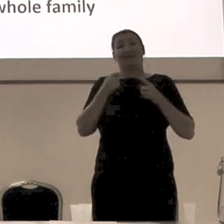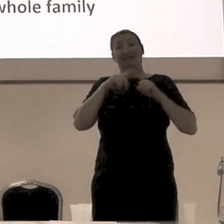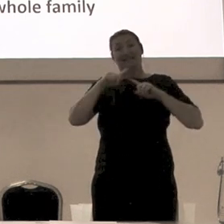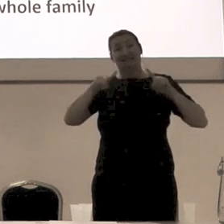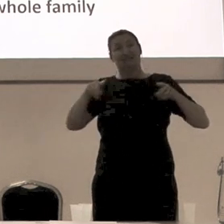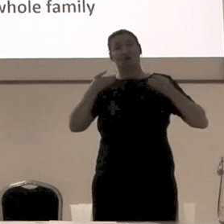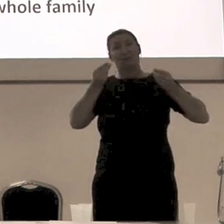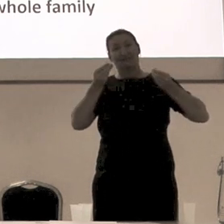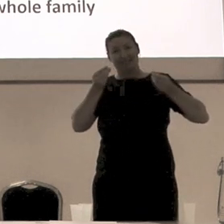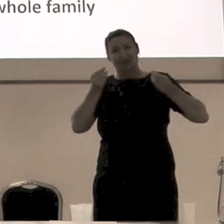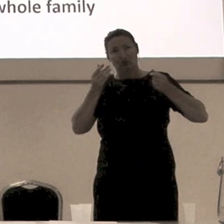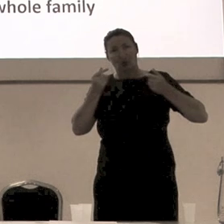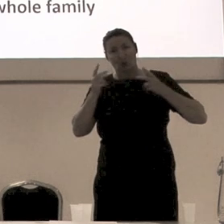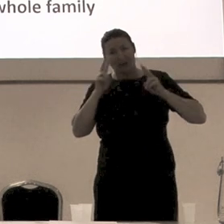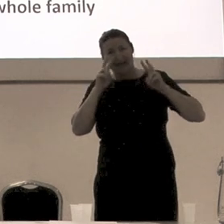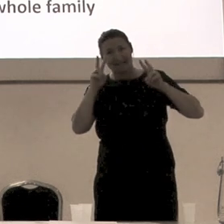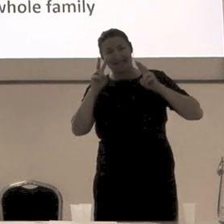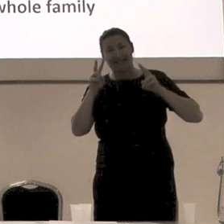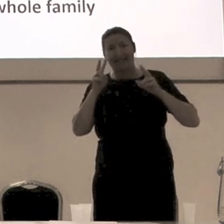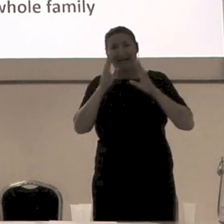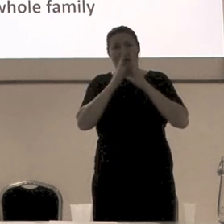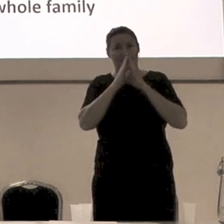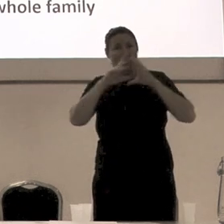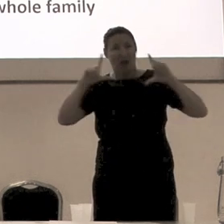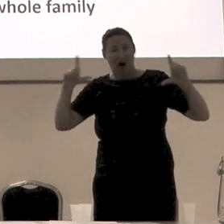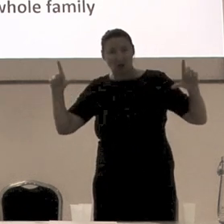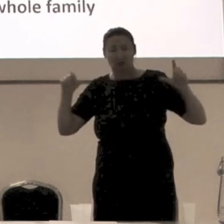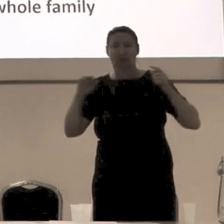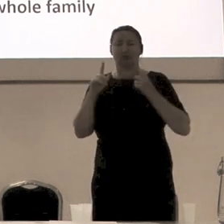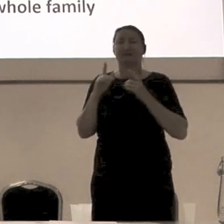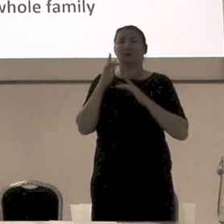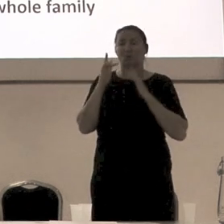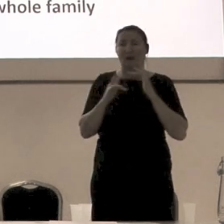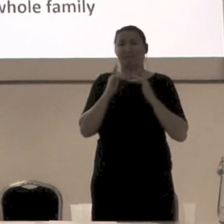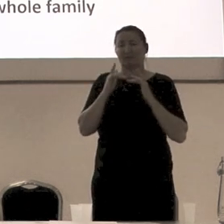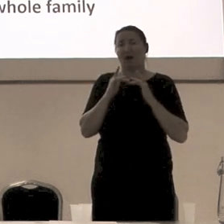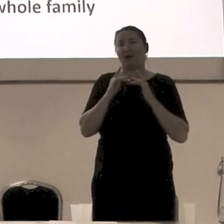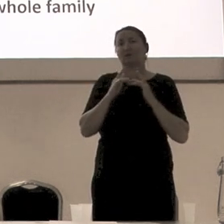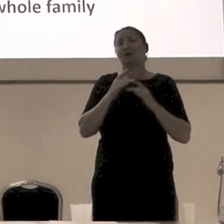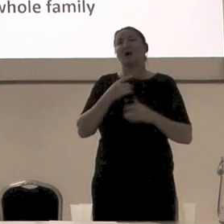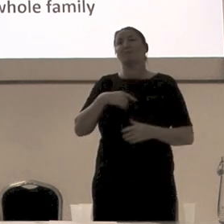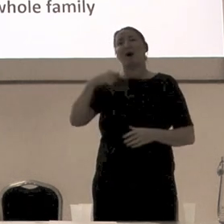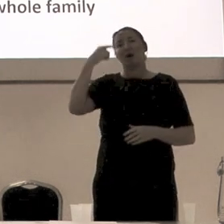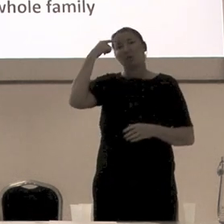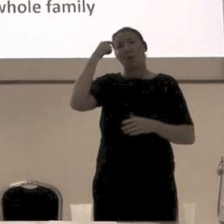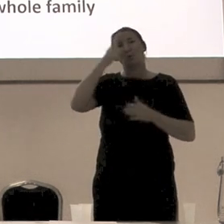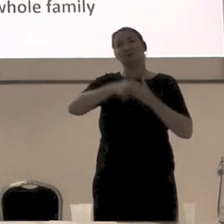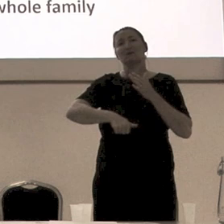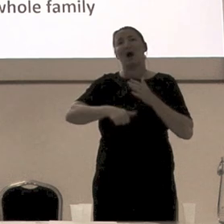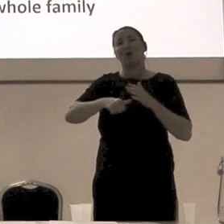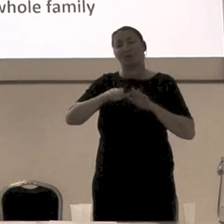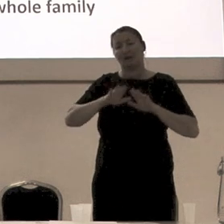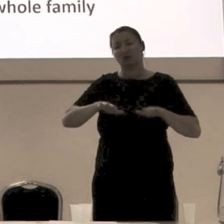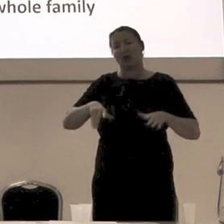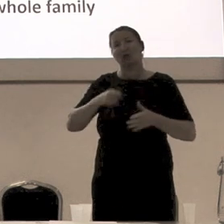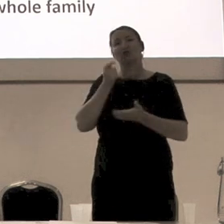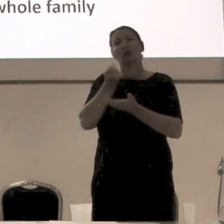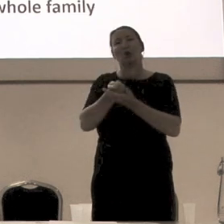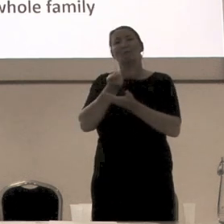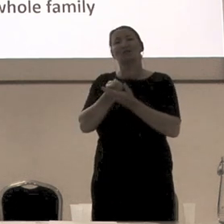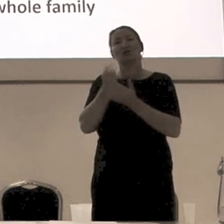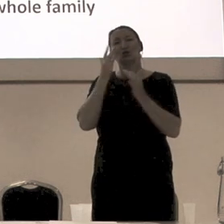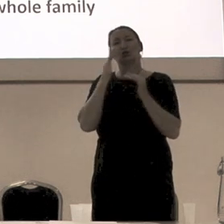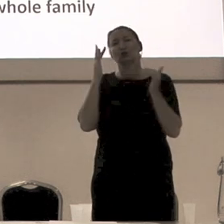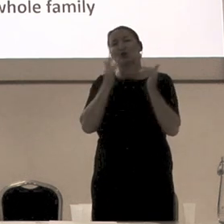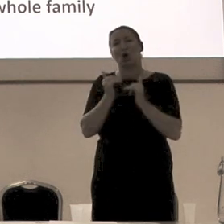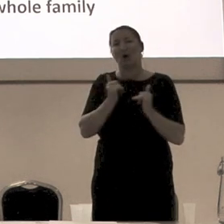of material that I'm going to mention here which is in much more detail on the website. But I thought we'd start with the Children Commissioner's Survey of Disabled Children in